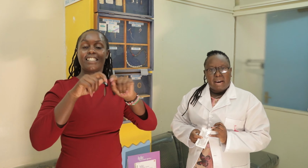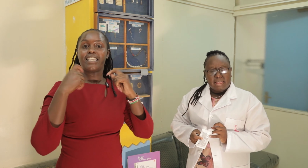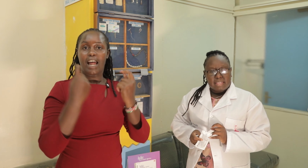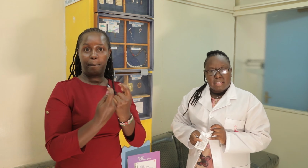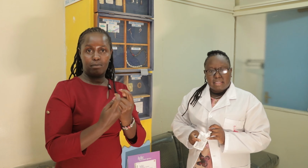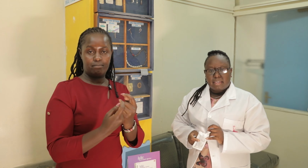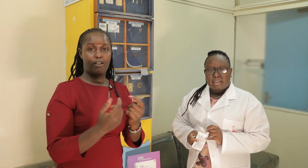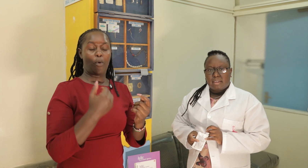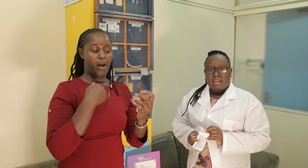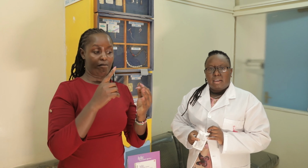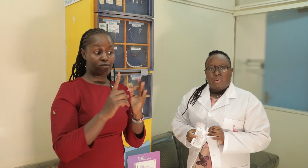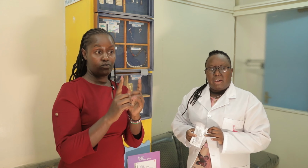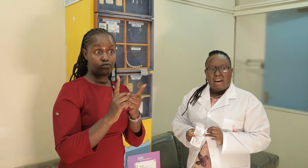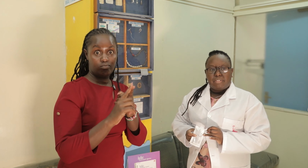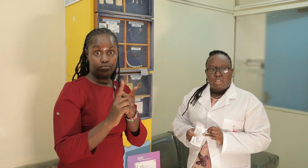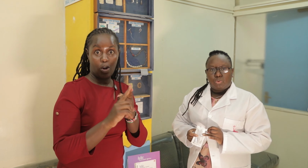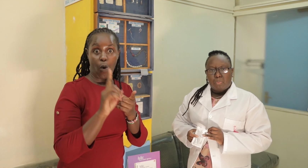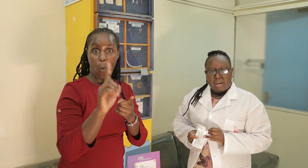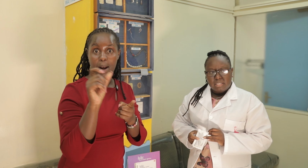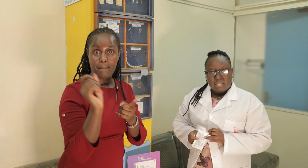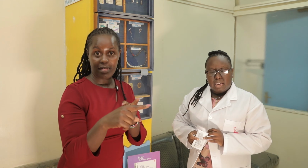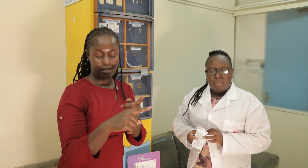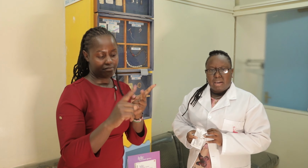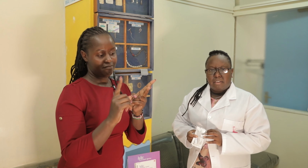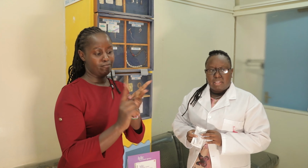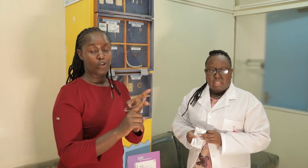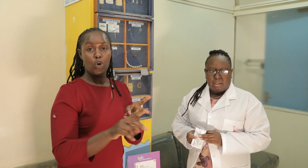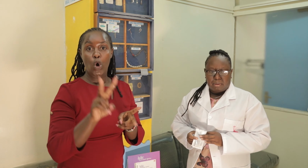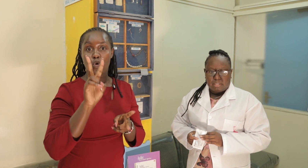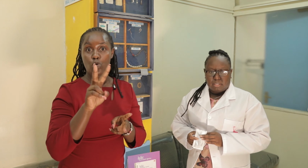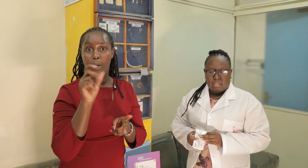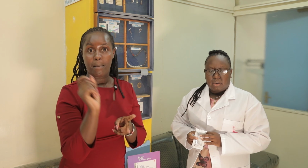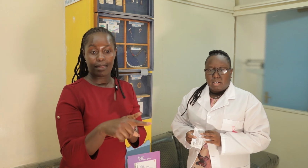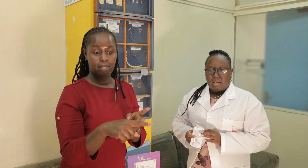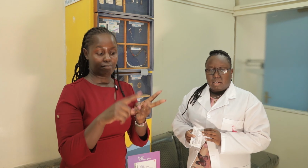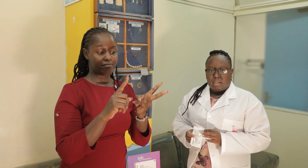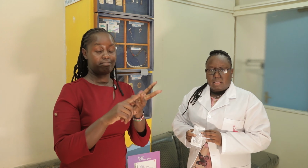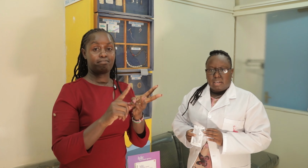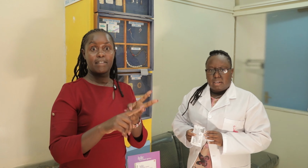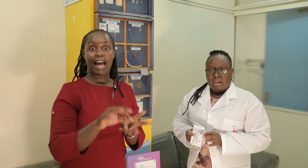1 month, we have the 2 months, and we have the 3 months.